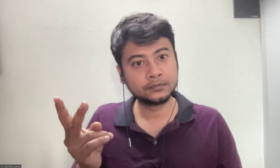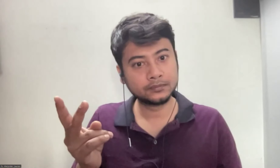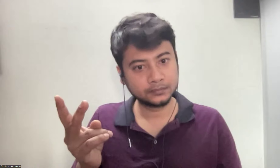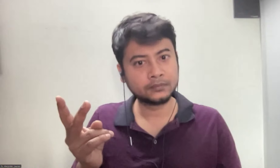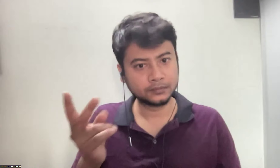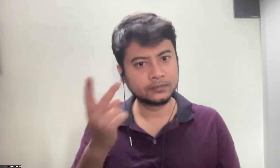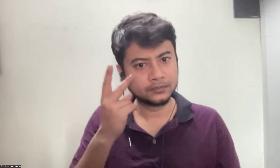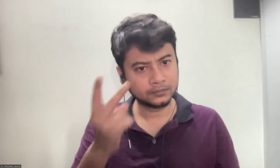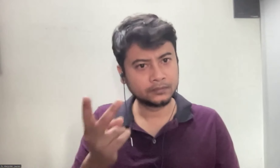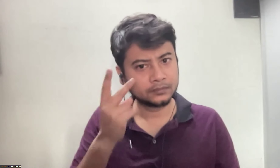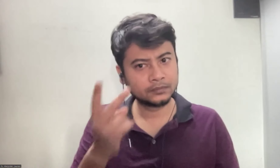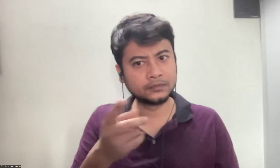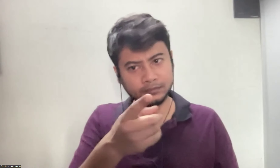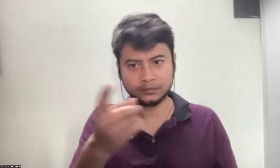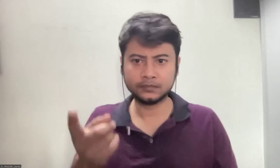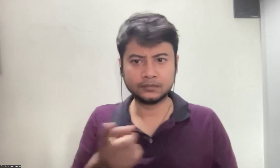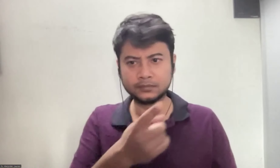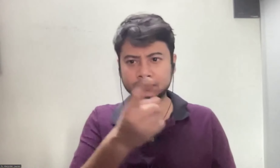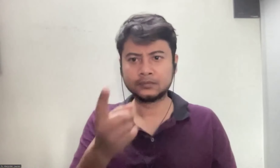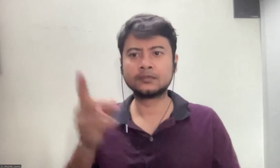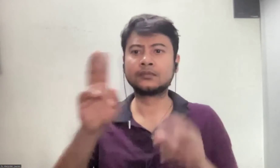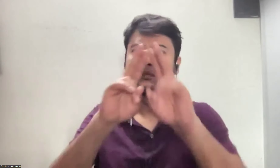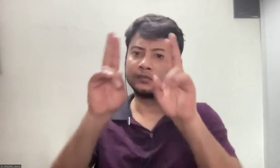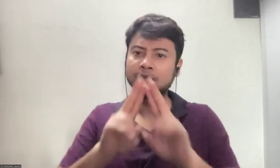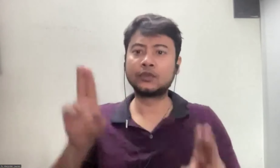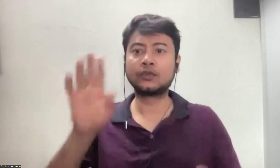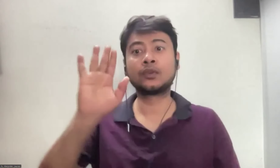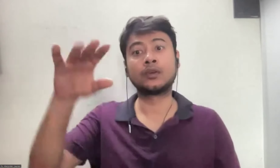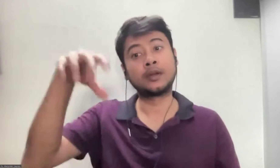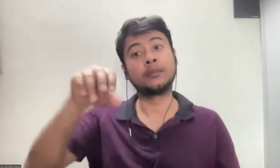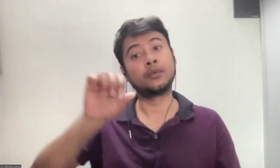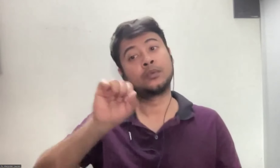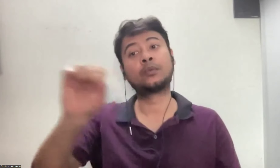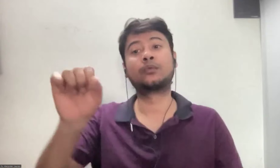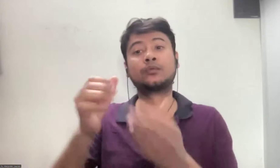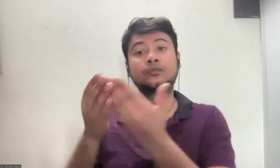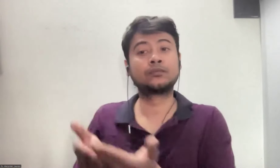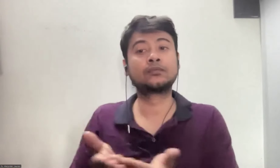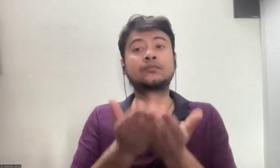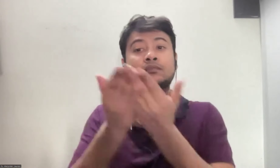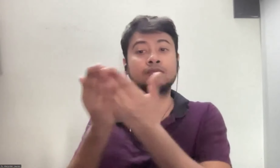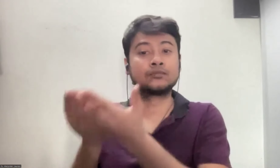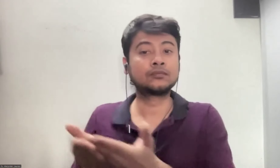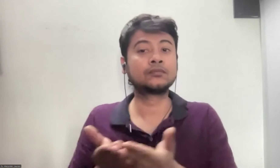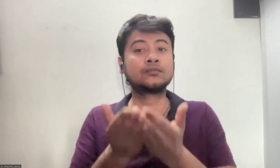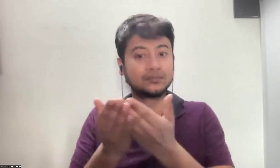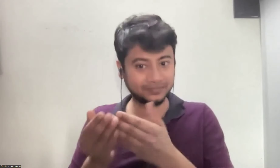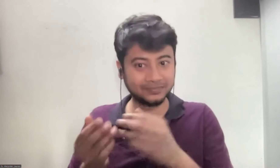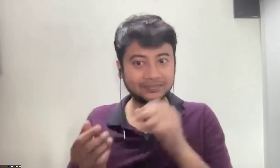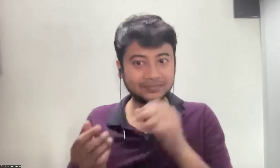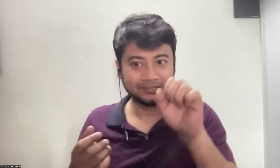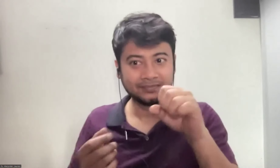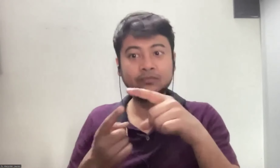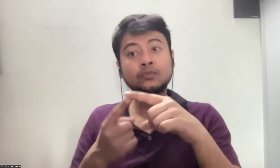seen Tulsi Aarti happening in ISKCON temple. Any of the ISKCON temples, you would have seen Tulsi Aarti